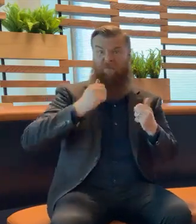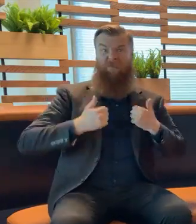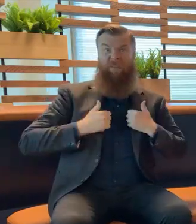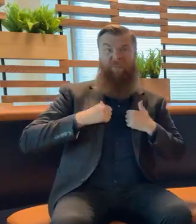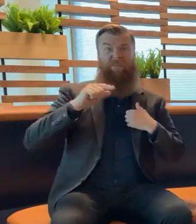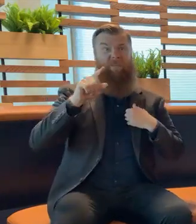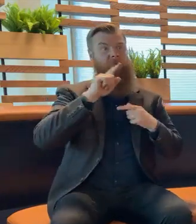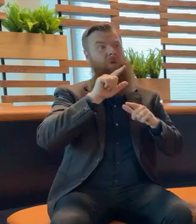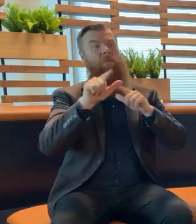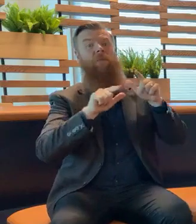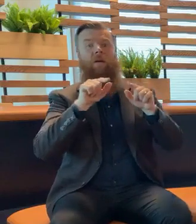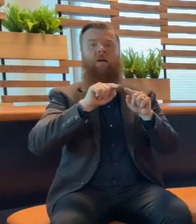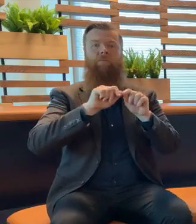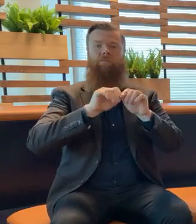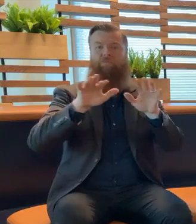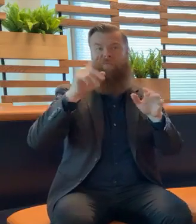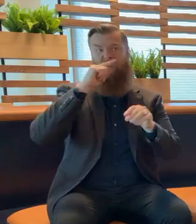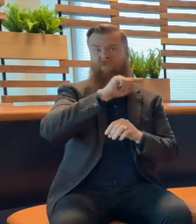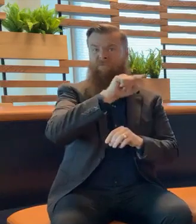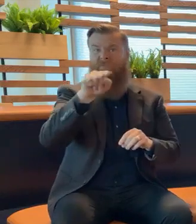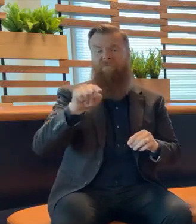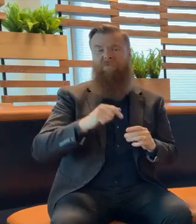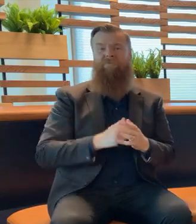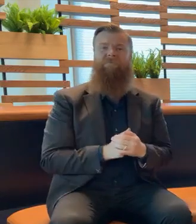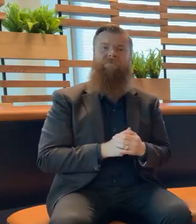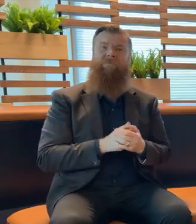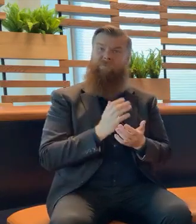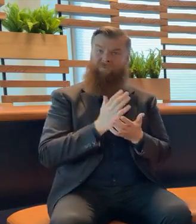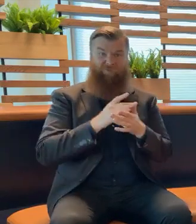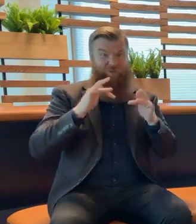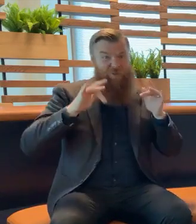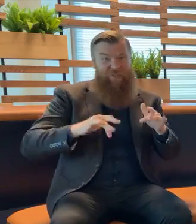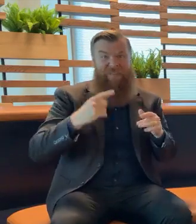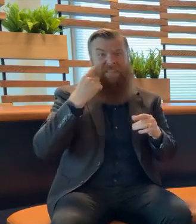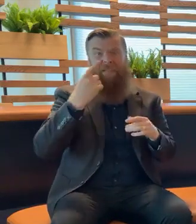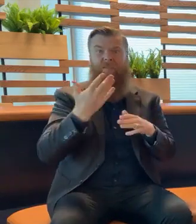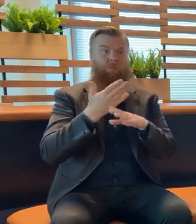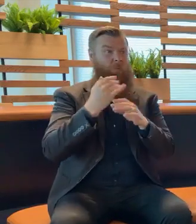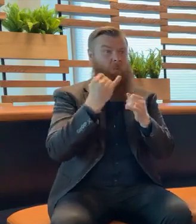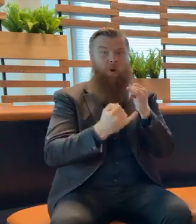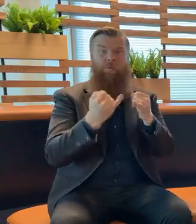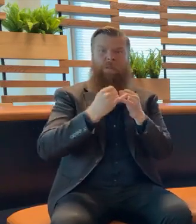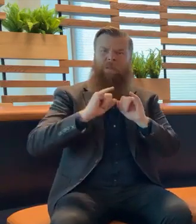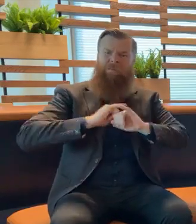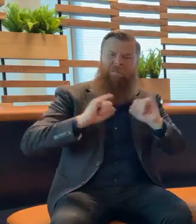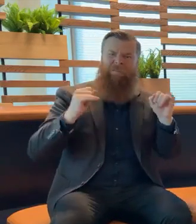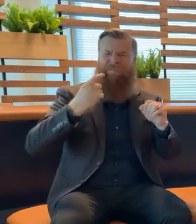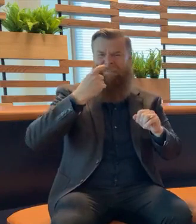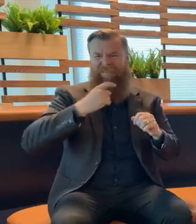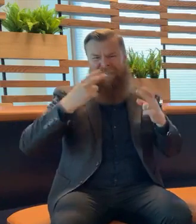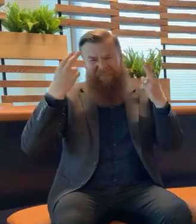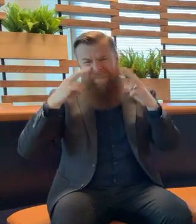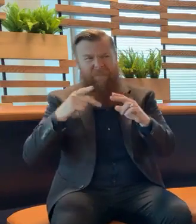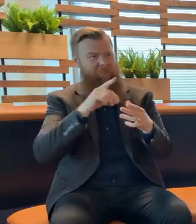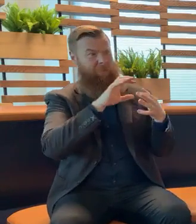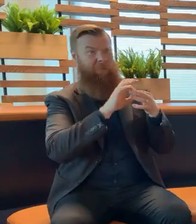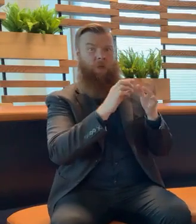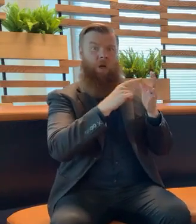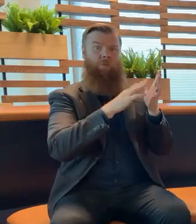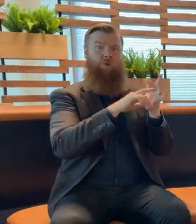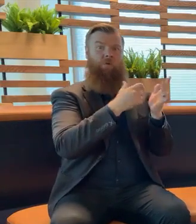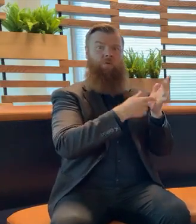an open question. We have not seen an increase in deaths in South Africa where most of the Omicron cases have emerged.